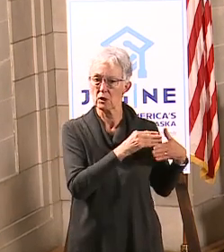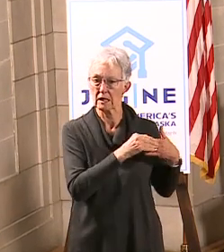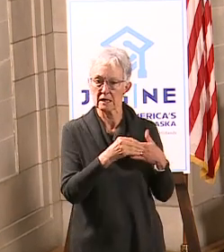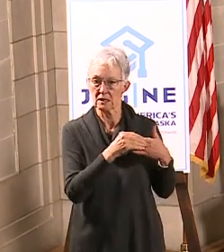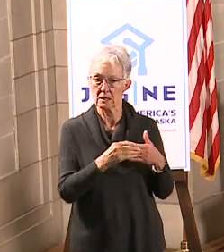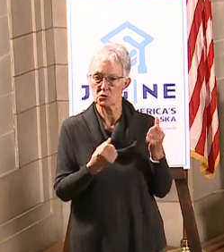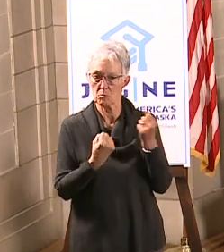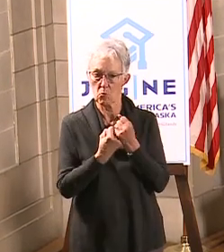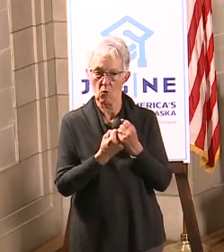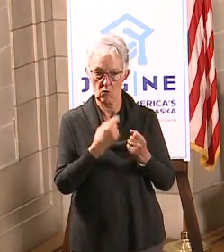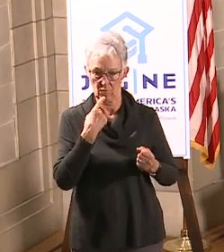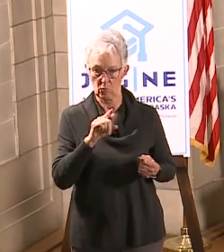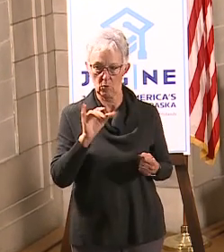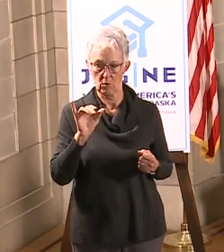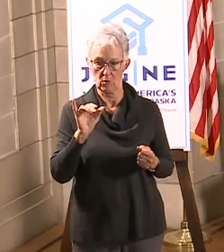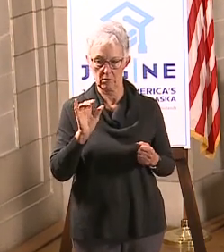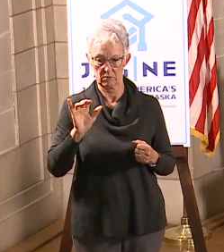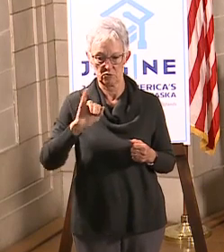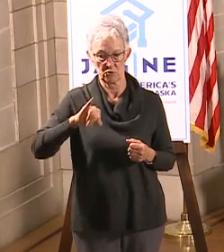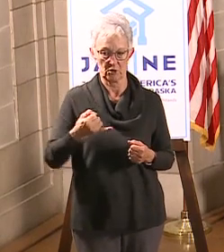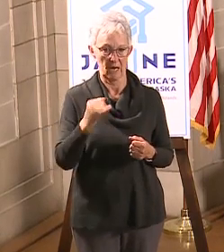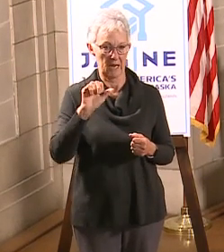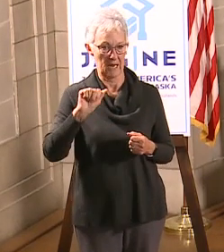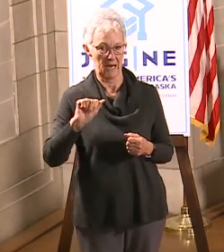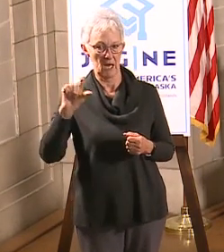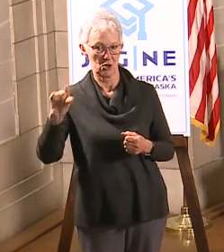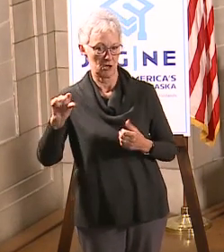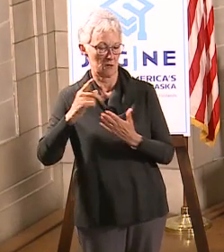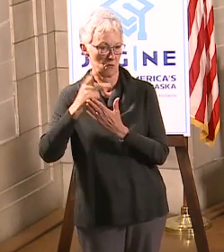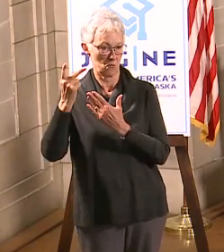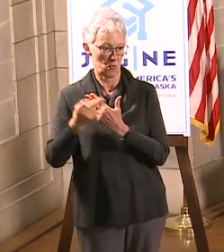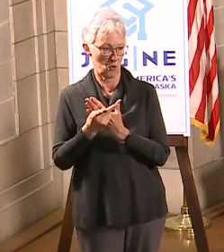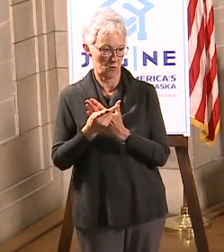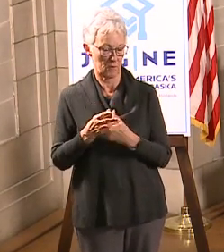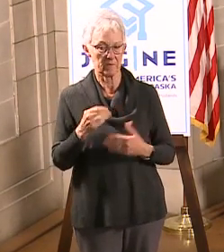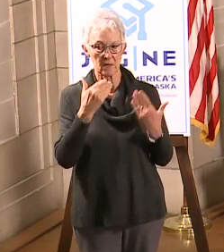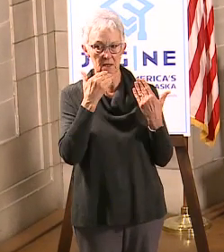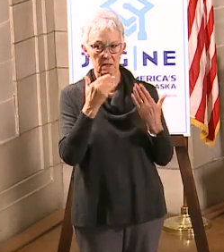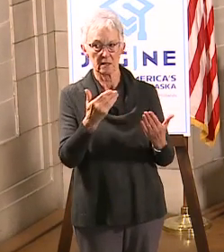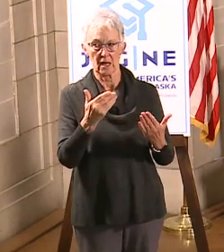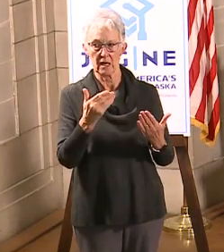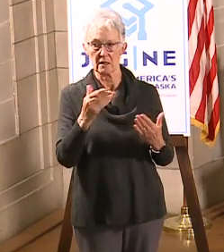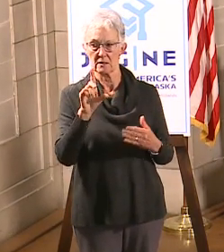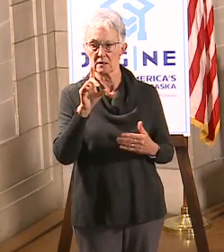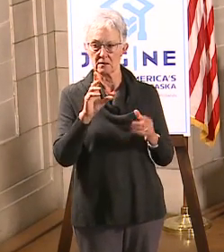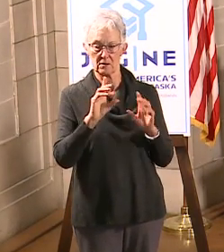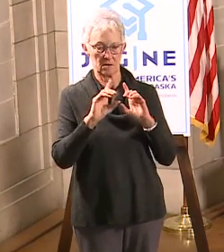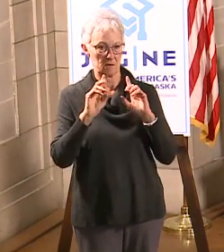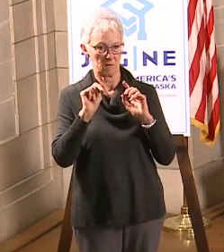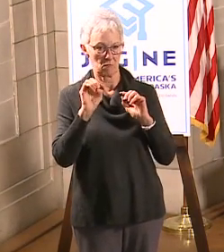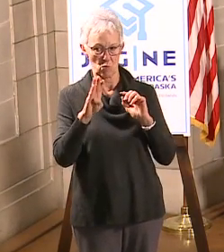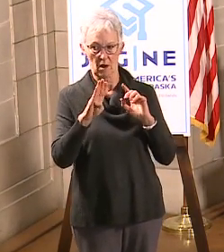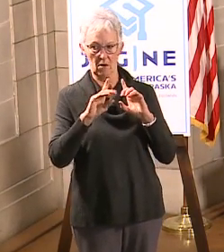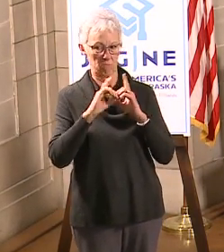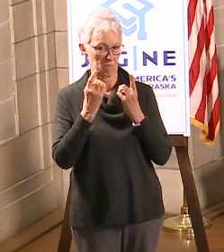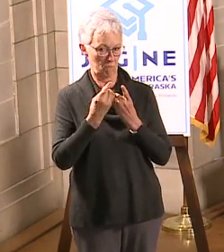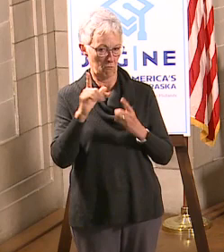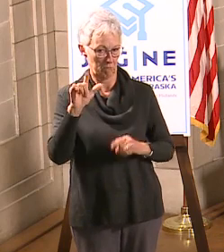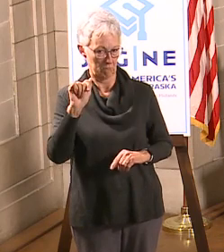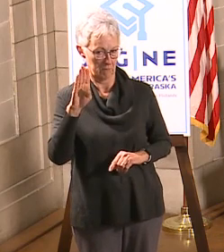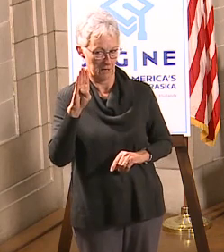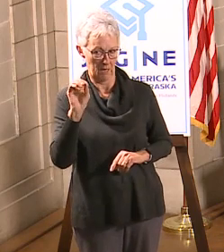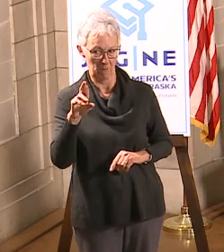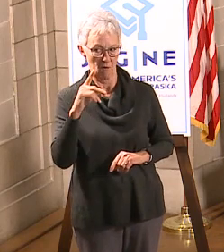Graduates program in Nebraska. I'd also like to thank Commissioner John Albin and his team at the Nebraska Department of Labor for their